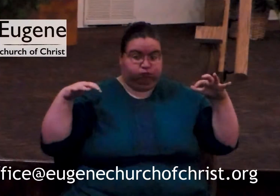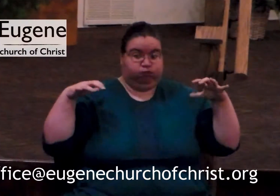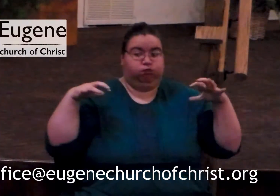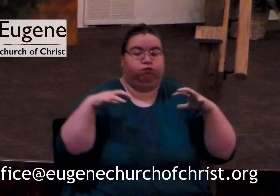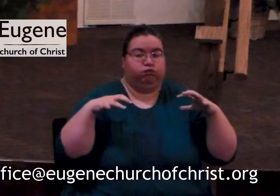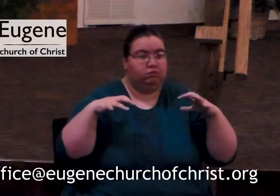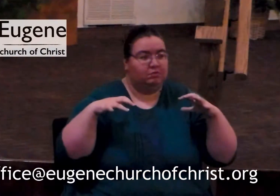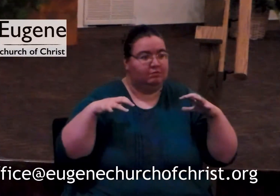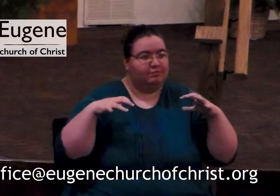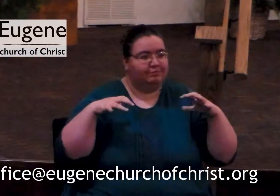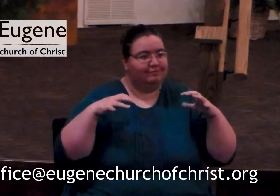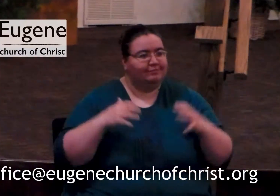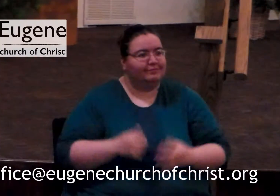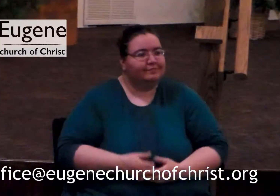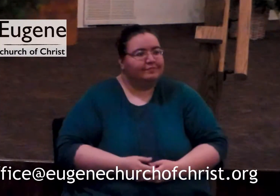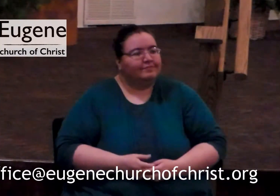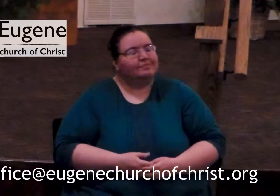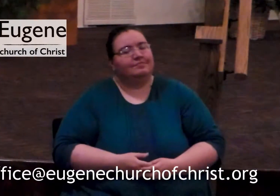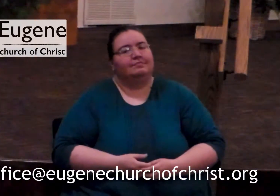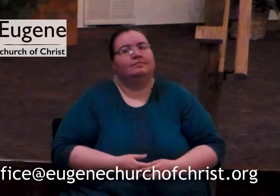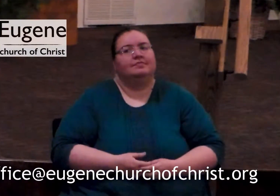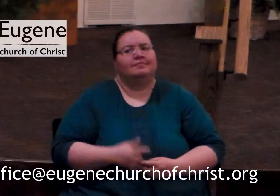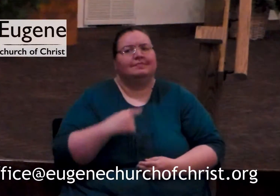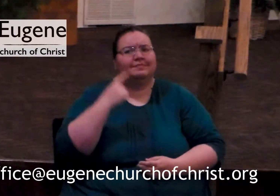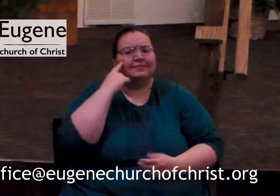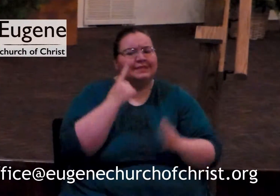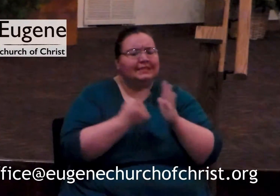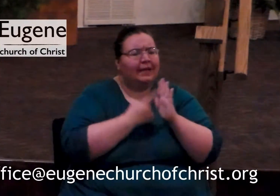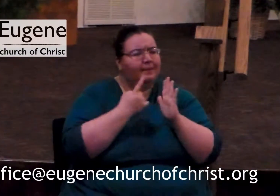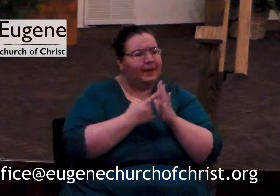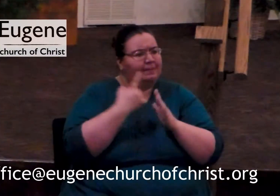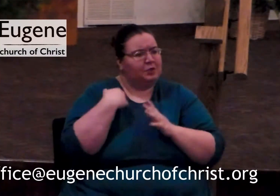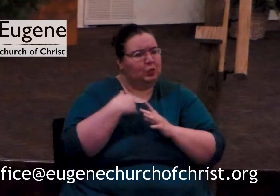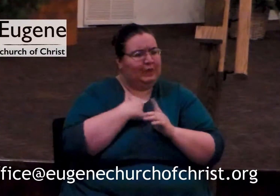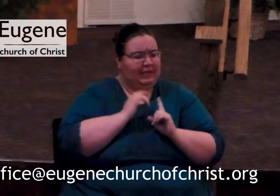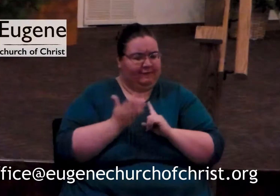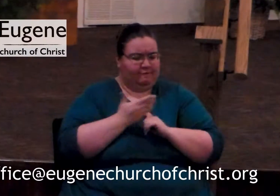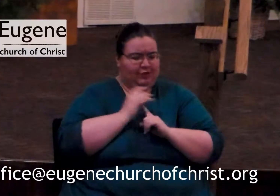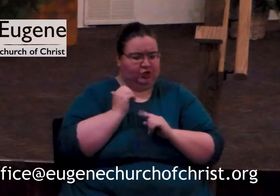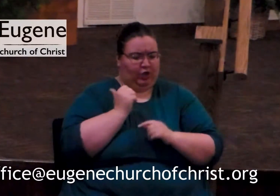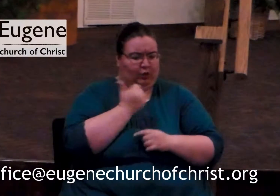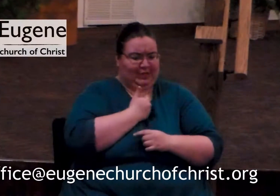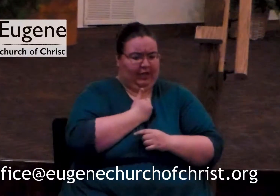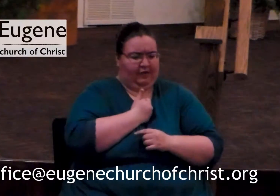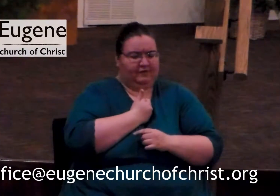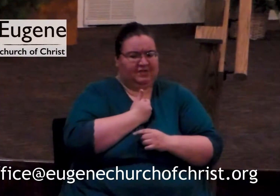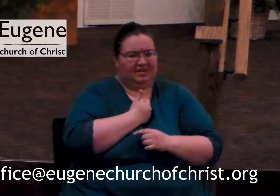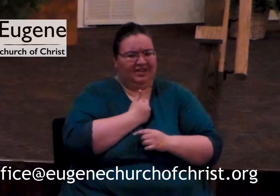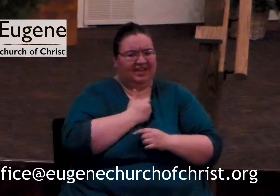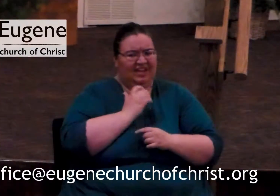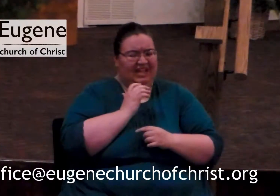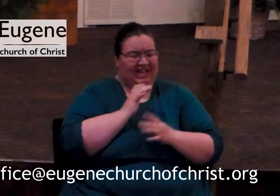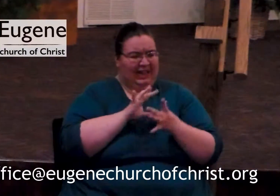that it needs something more. We've convinced ourselves that for some reason this message doesn't have the